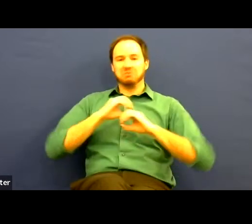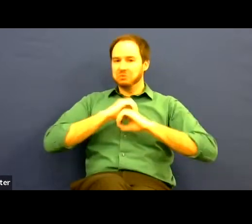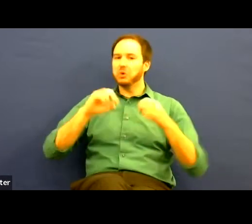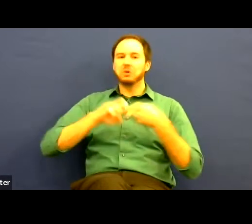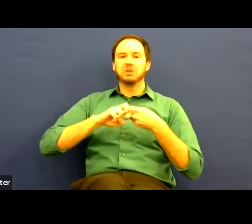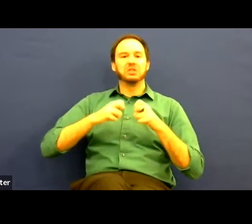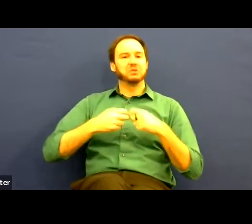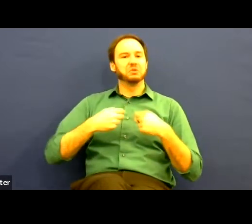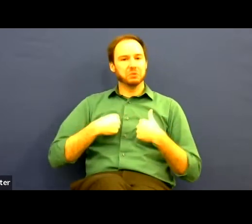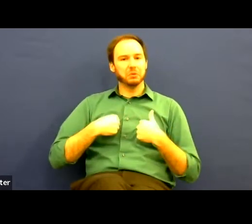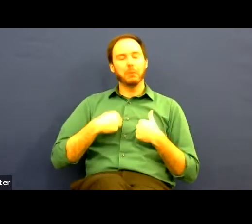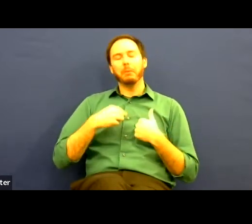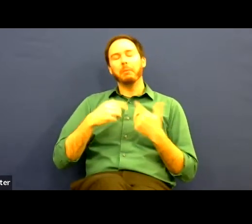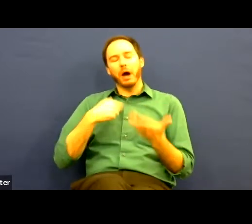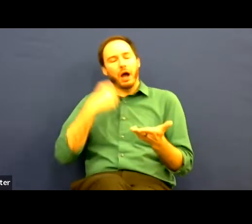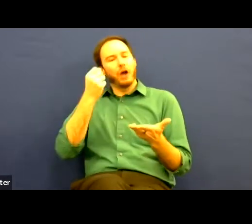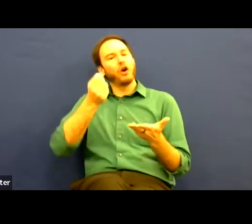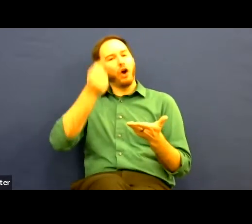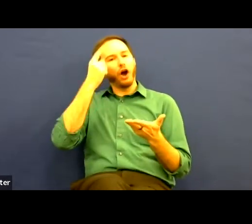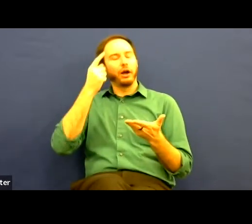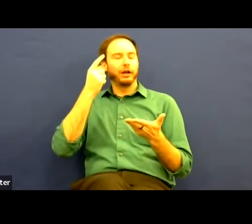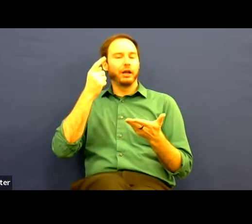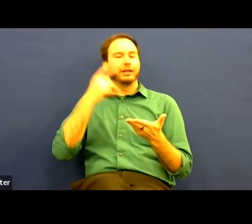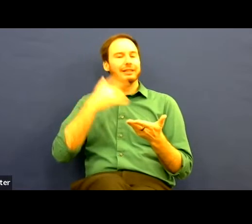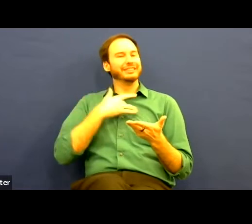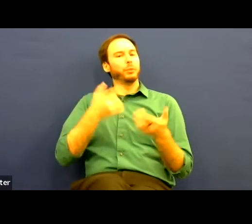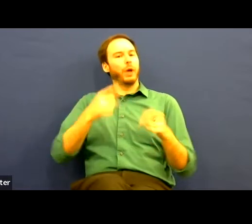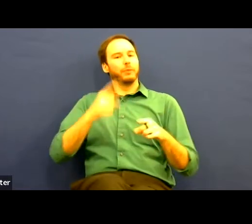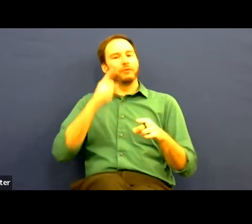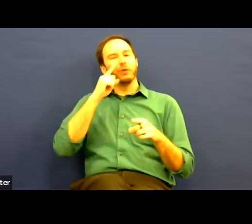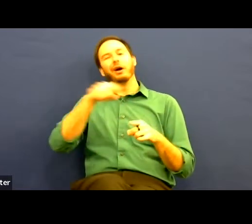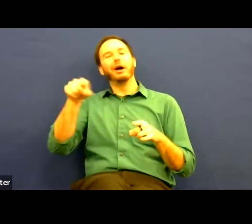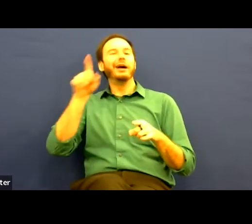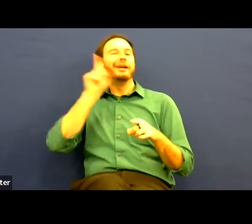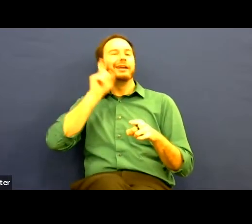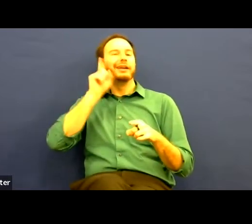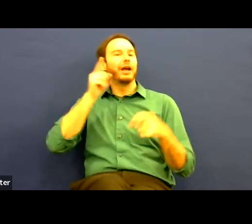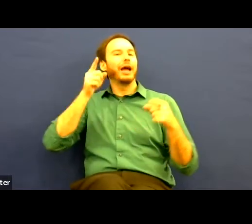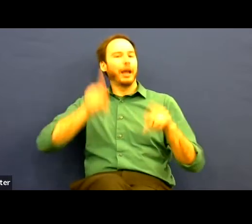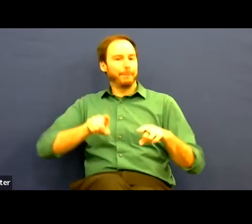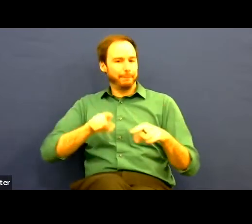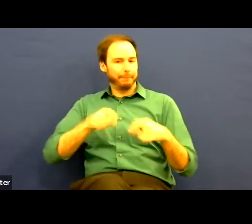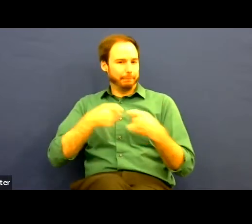them. But like I said, what you typically find with some of